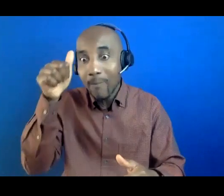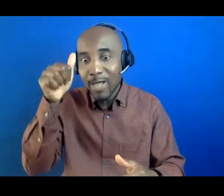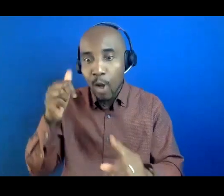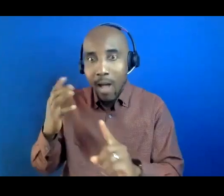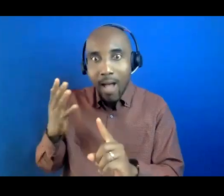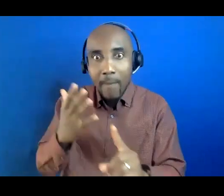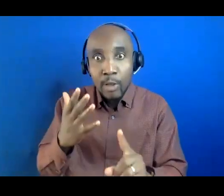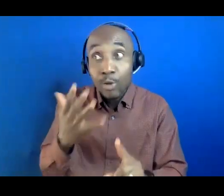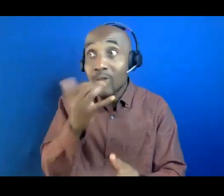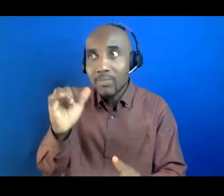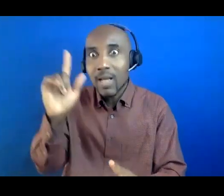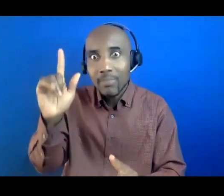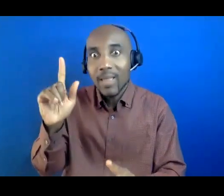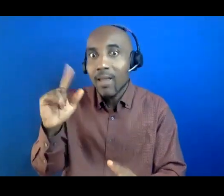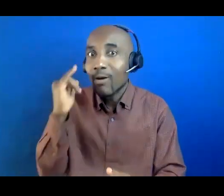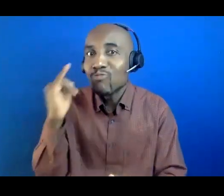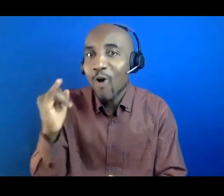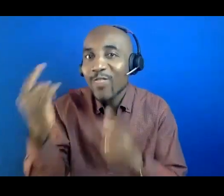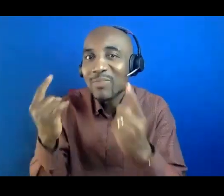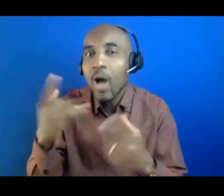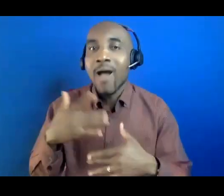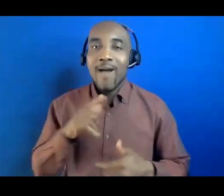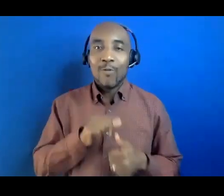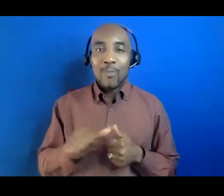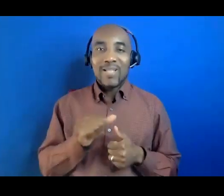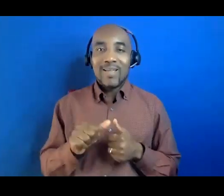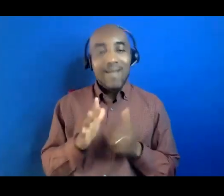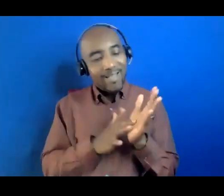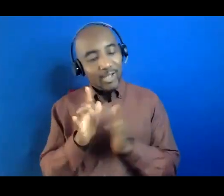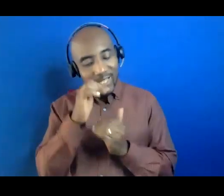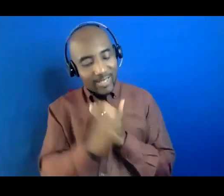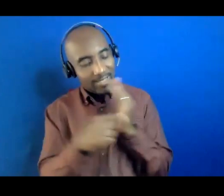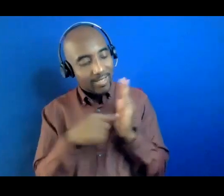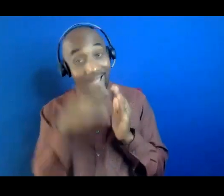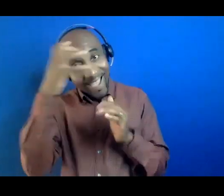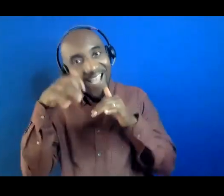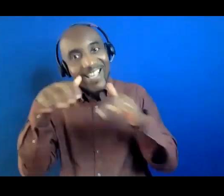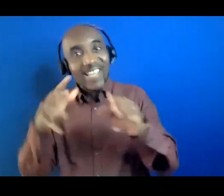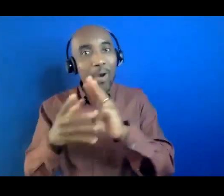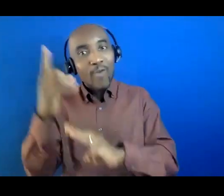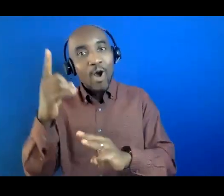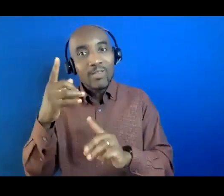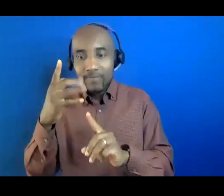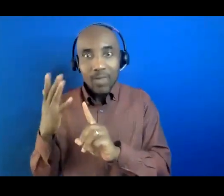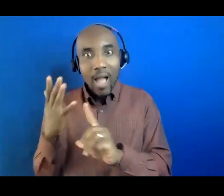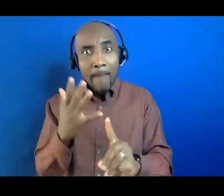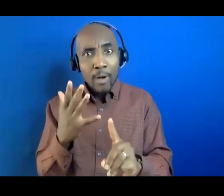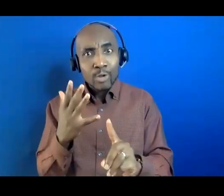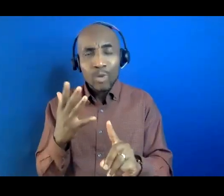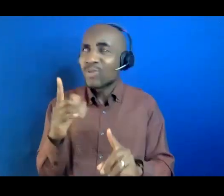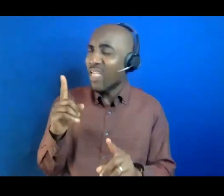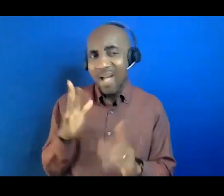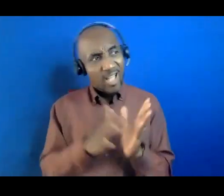little bit better. When Jesus speaks of the kingdom of God, the apostles thought that Jesus was going to bring about